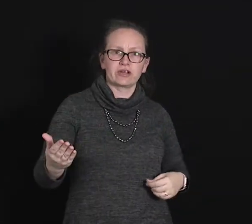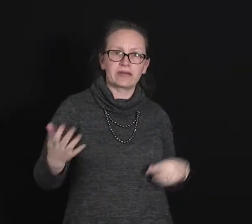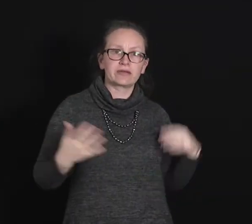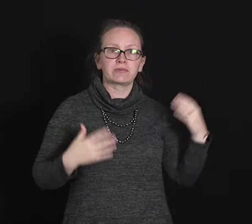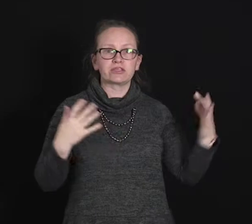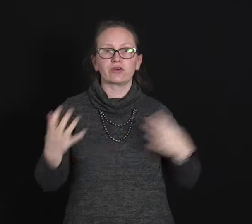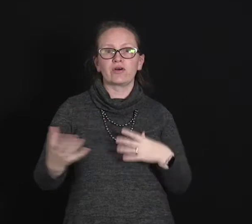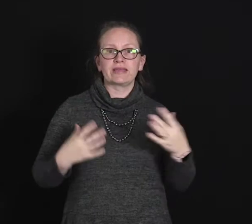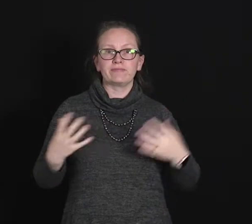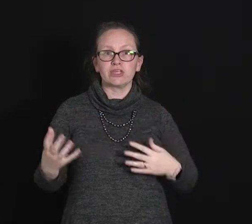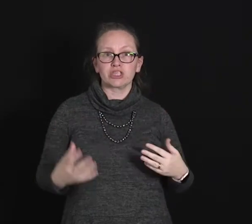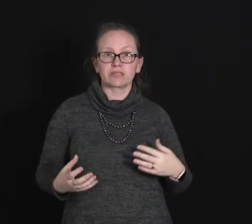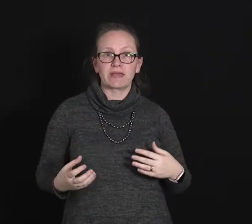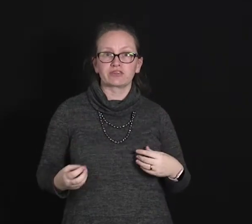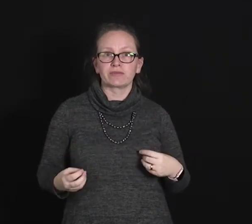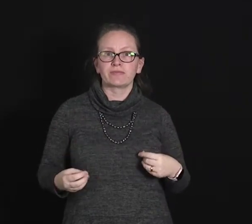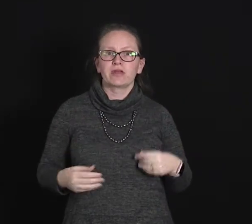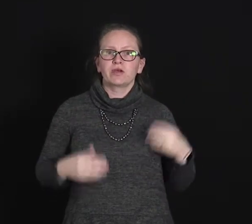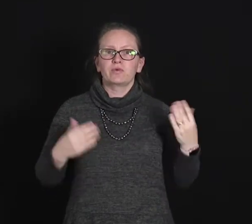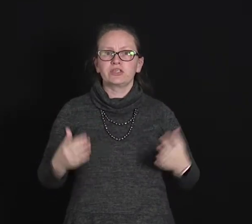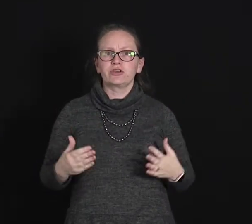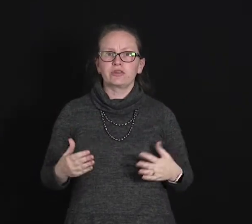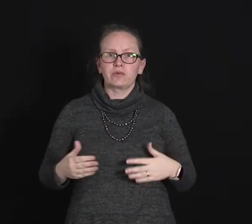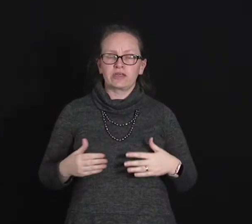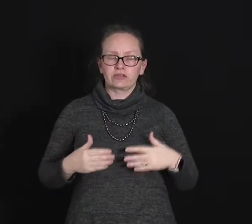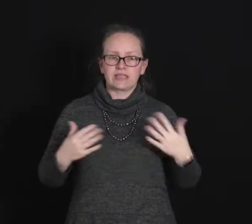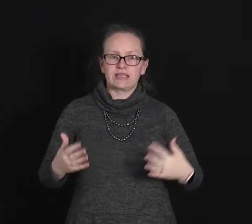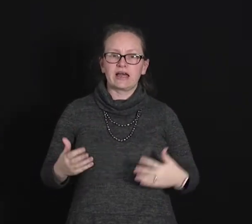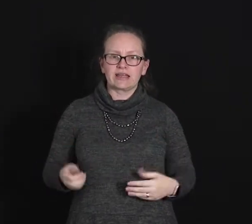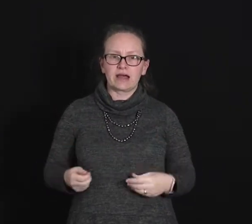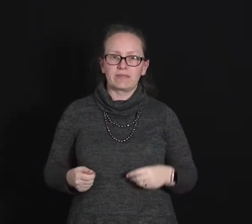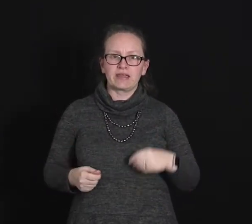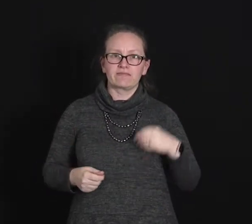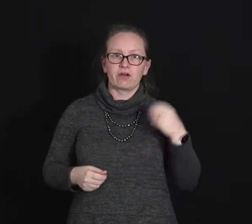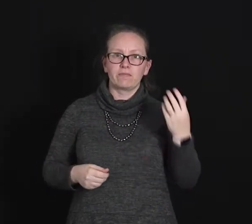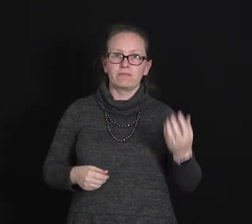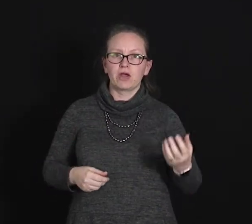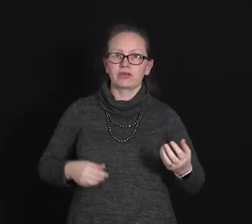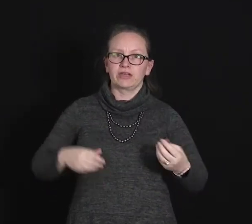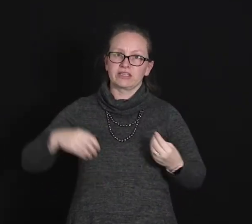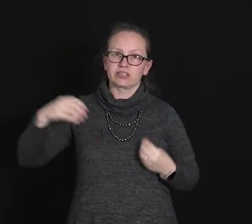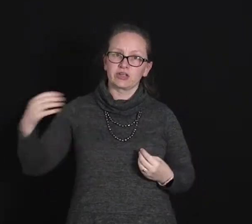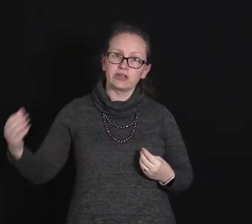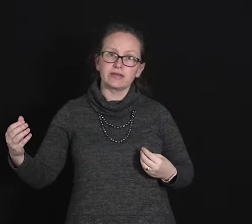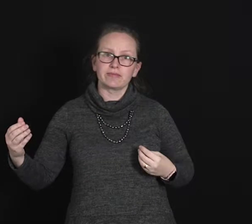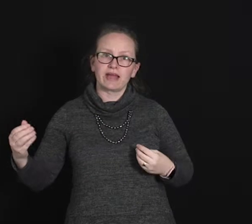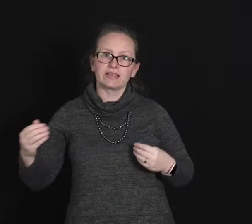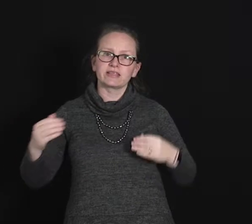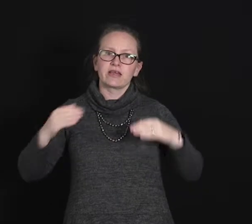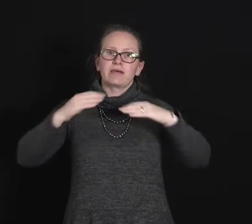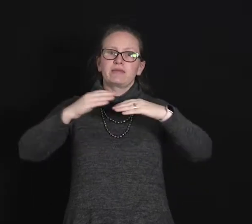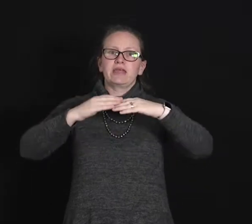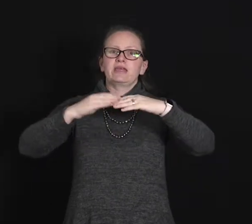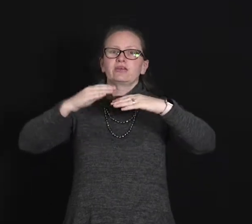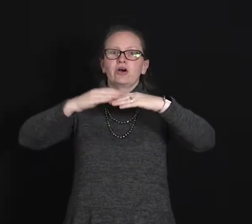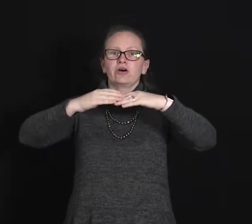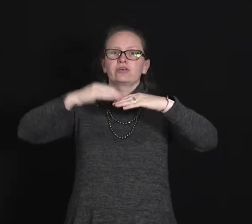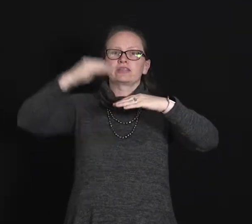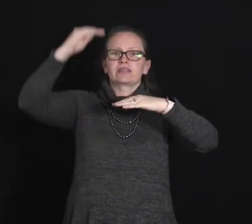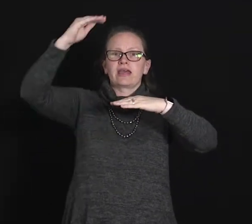topic, we saw emission spectrum. We saw that we could see light coming from mercury and sodium lights because there